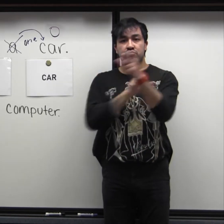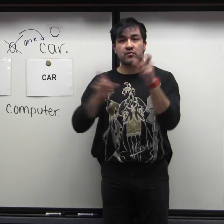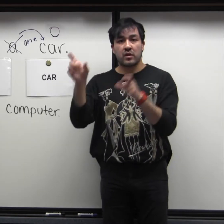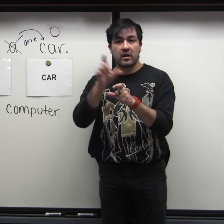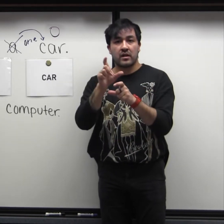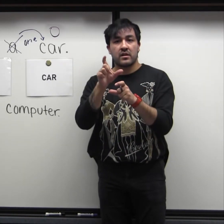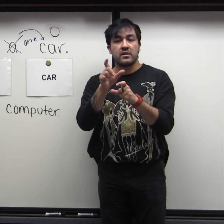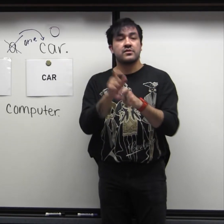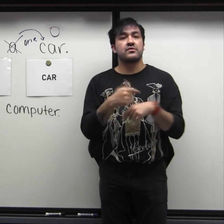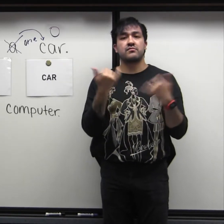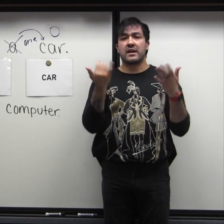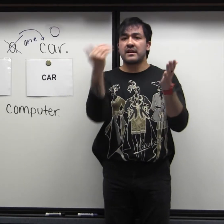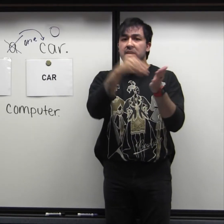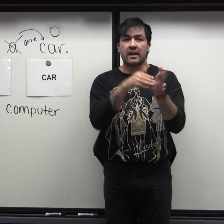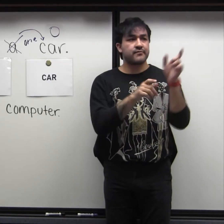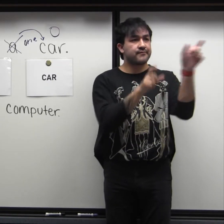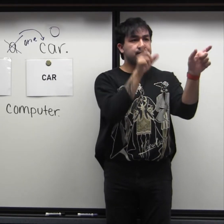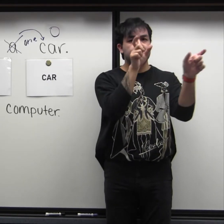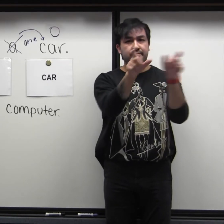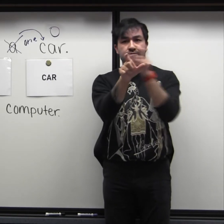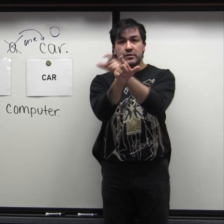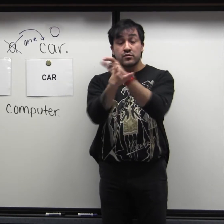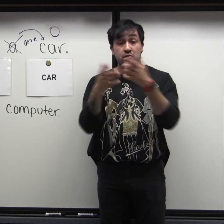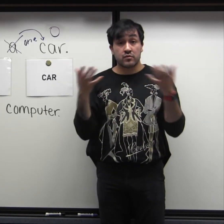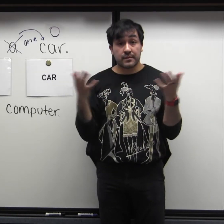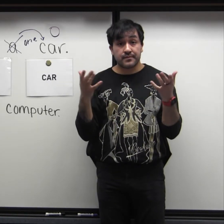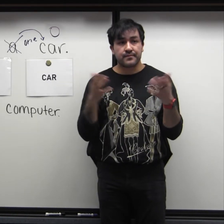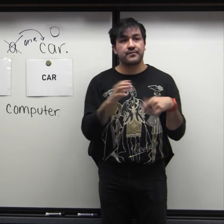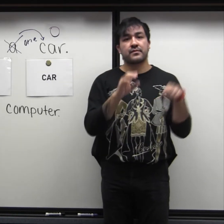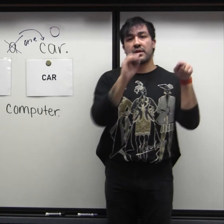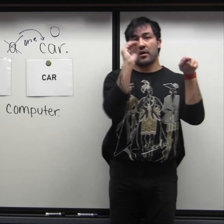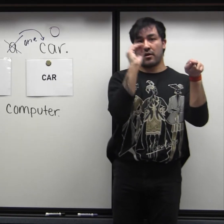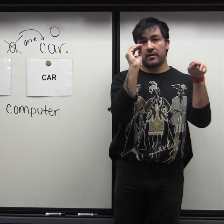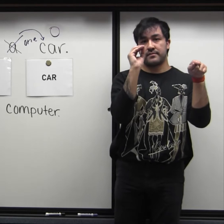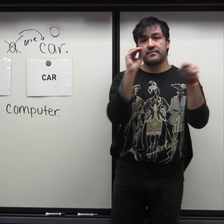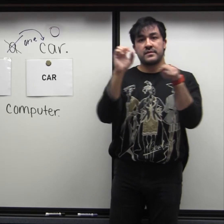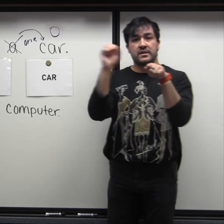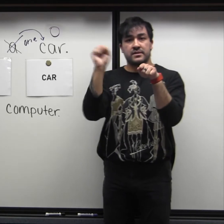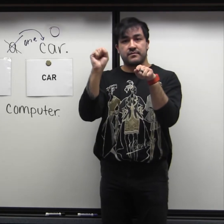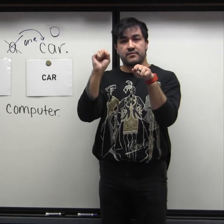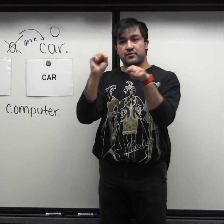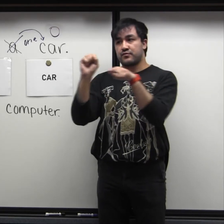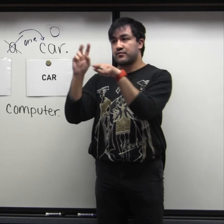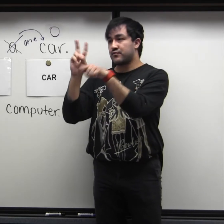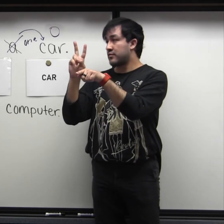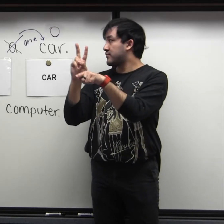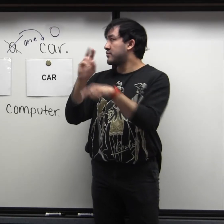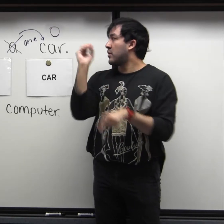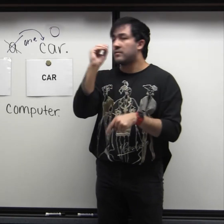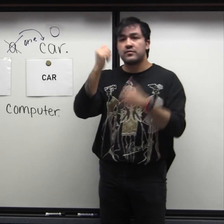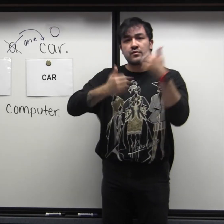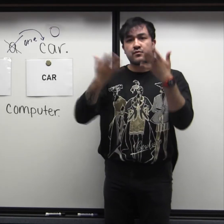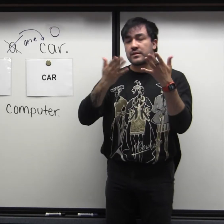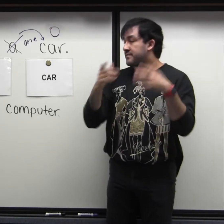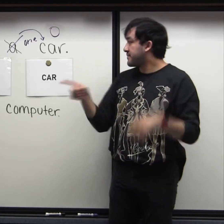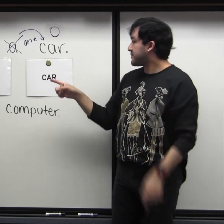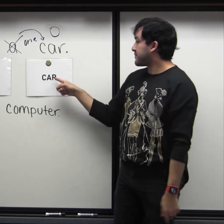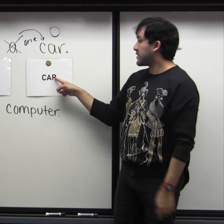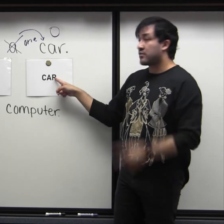car. So now let's go ahead and put it into the right order. So what was that right order again? Remember, object, subject, and verb. And so what's